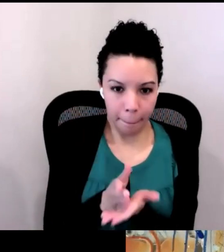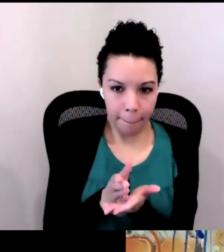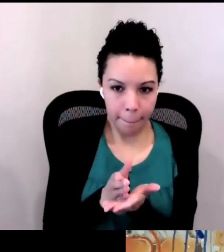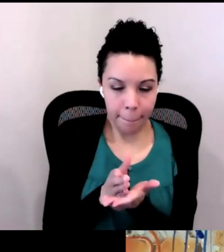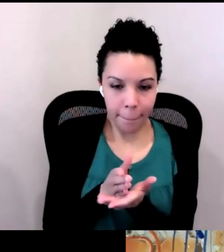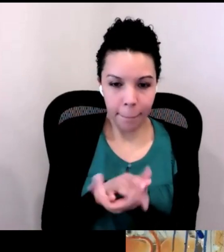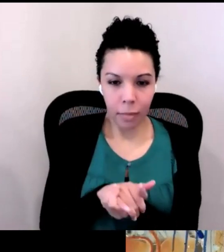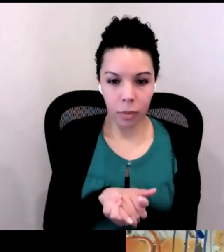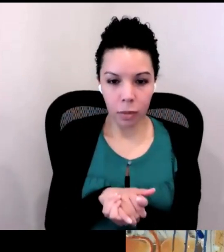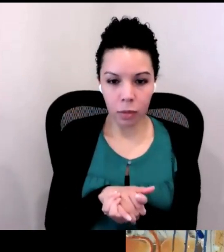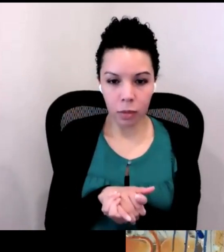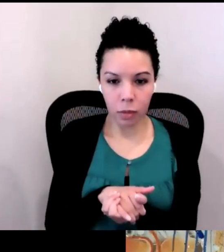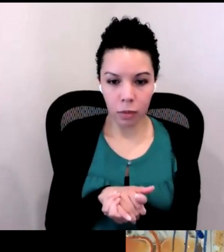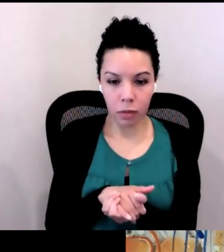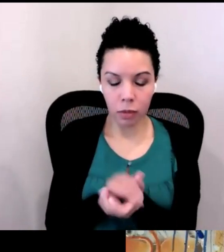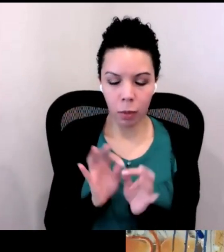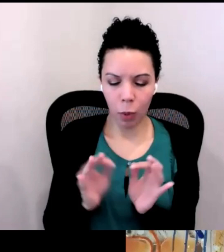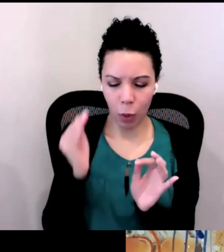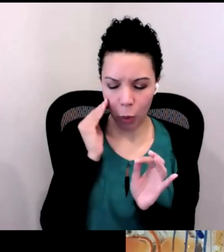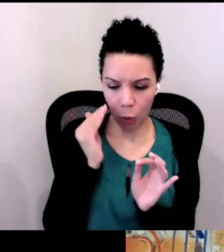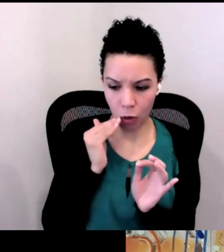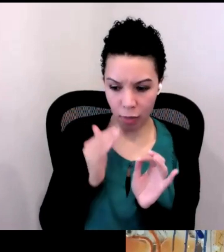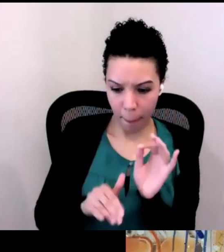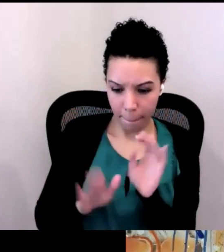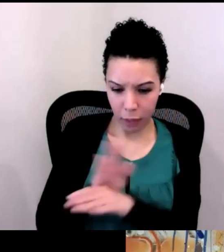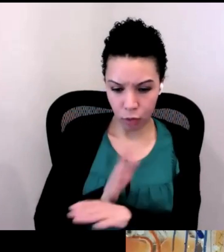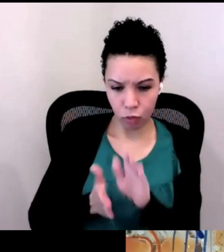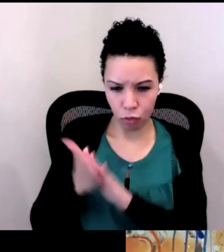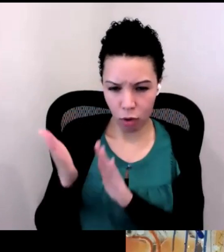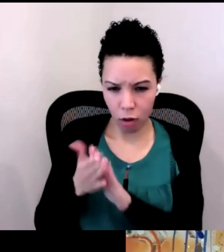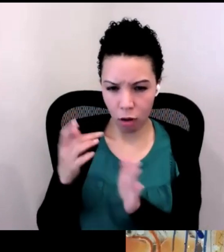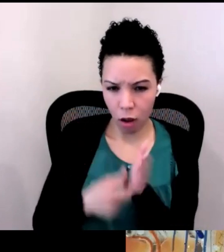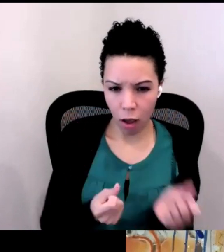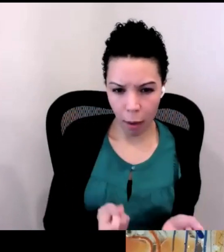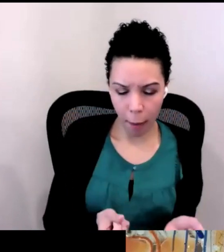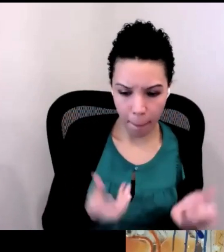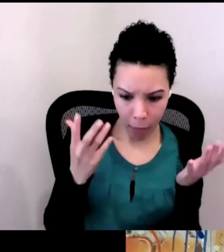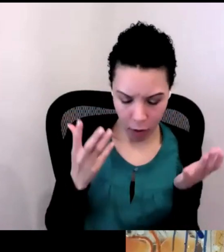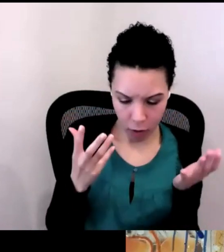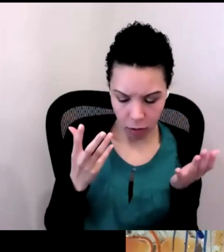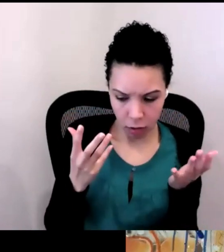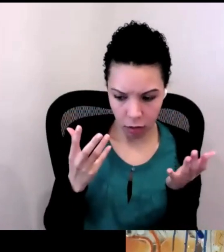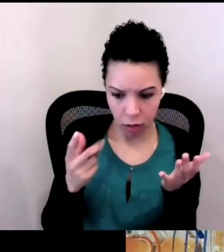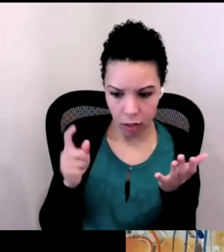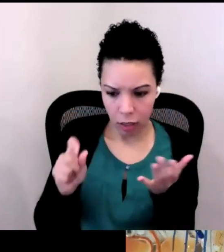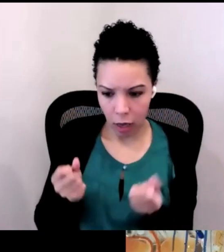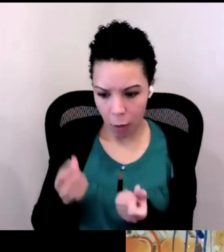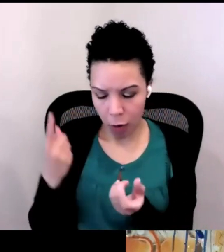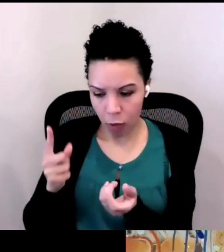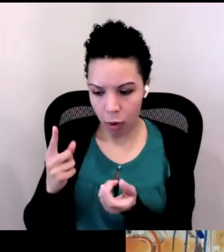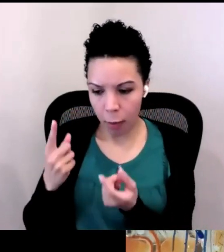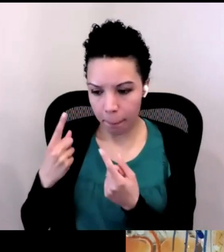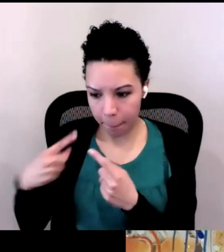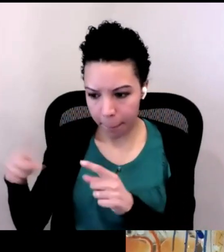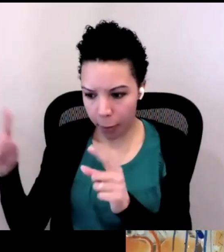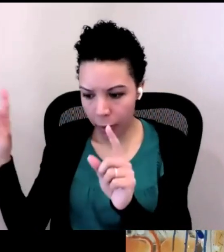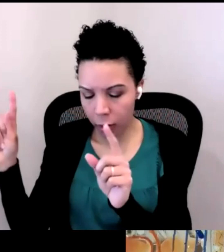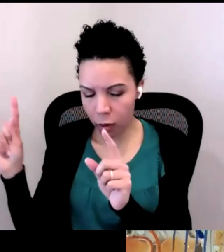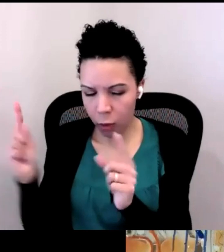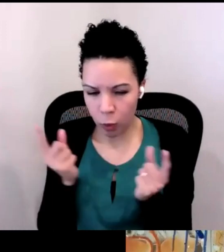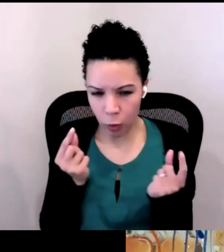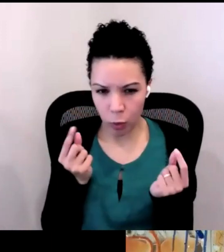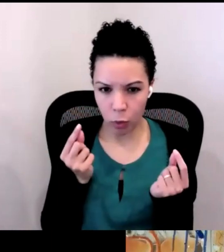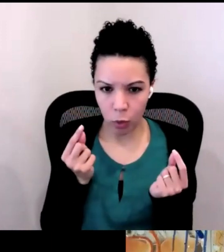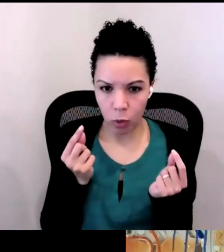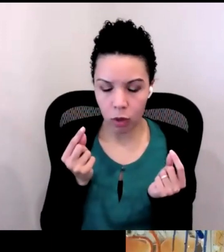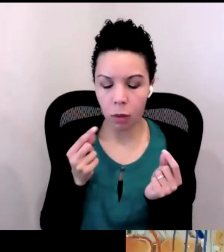it costs for you to run the business and what you need to make it successful, and have a long-term strategy. You